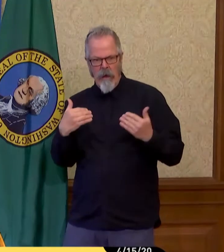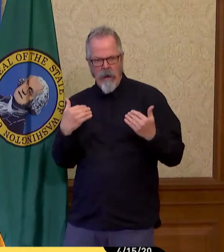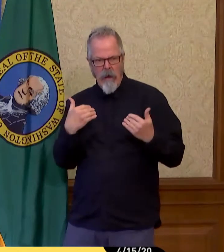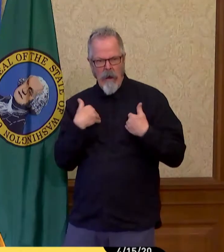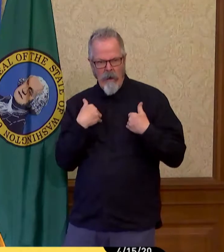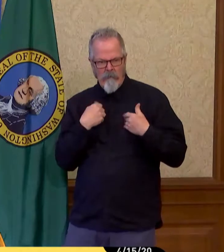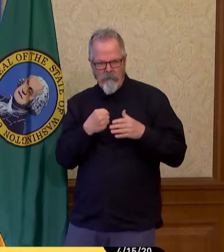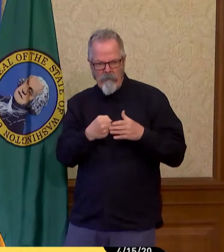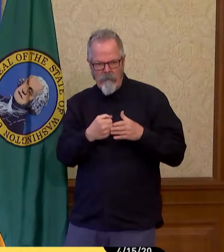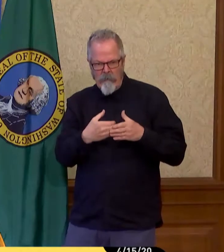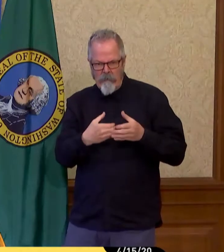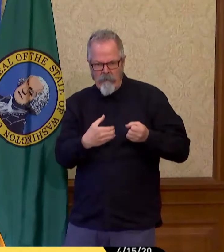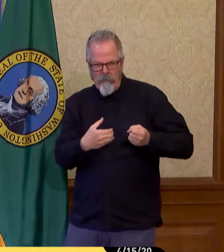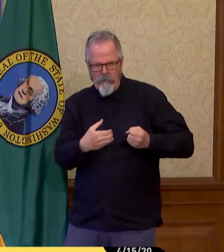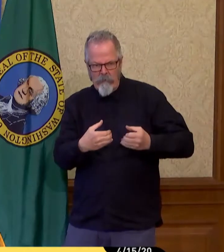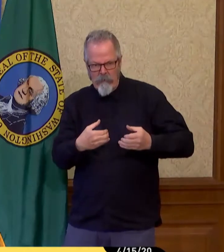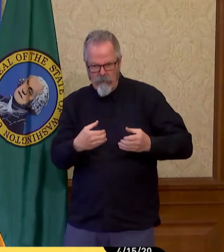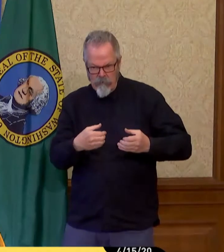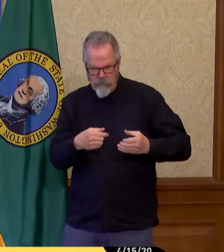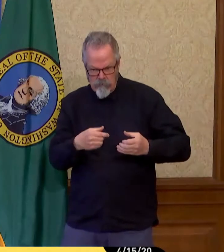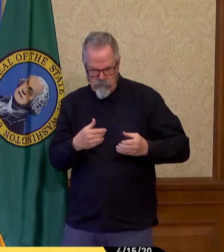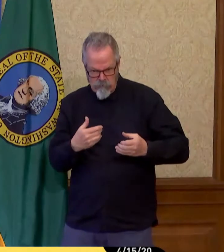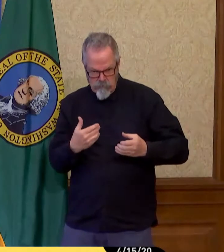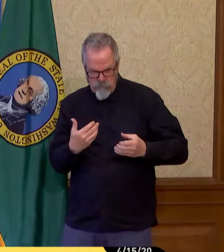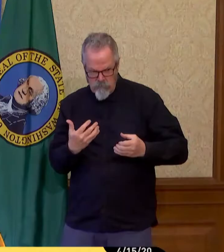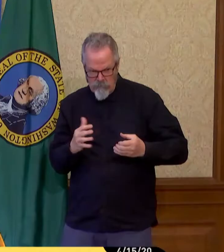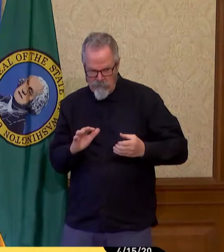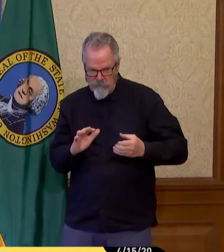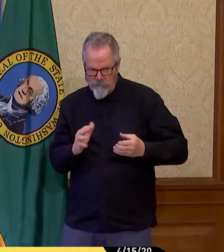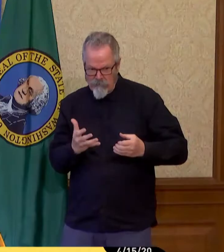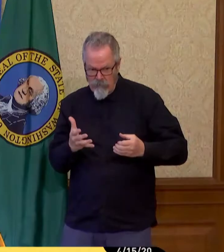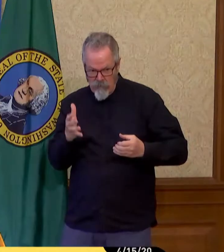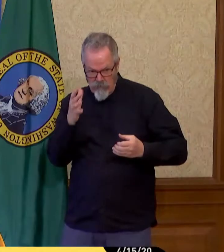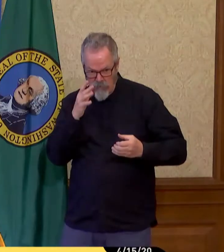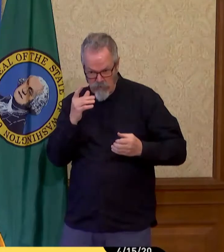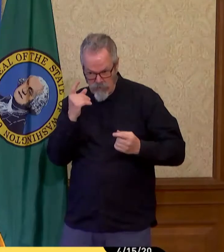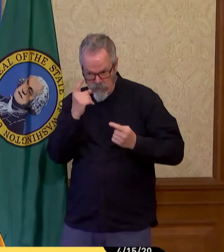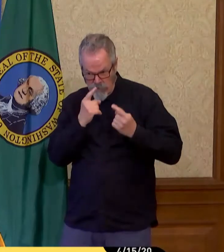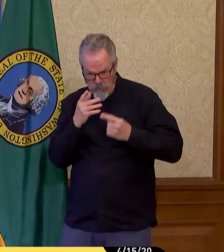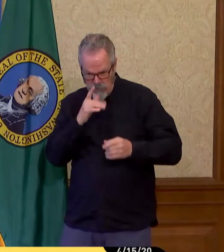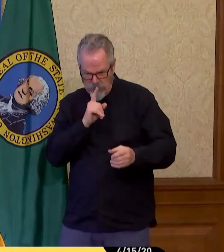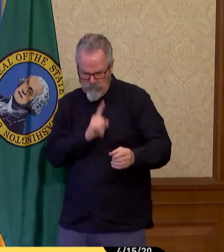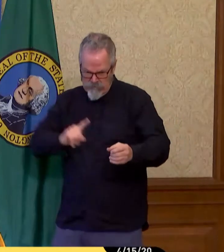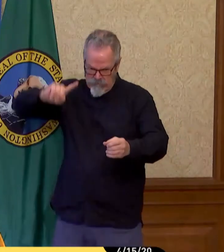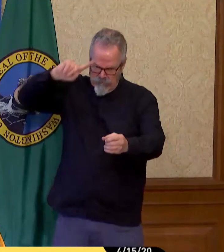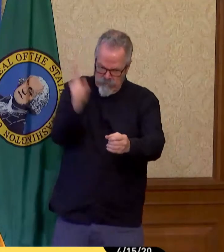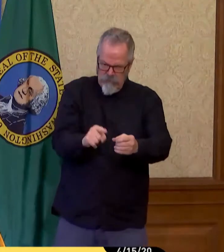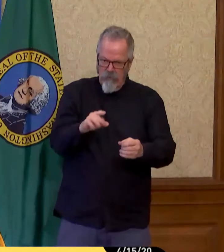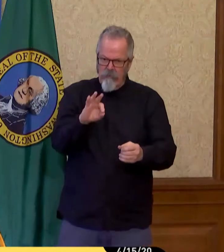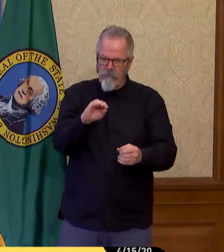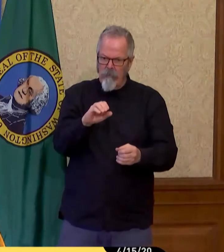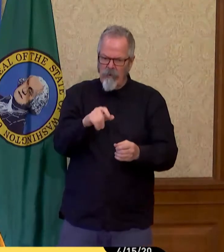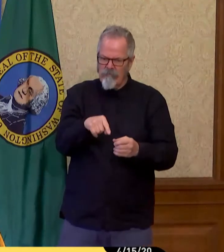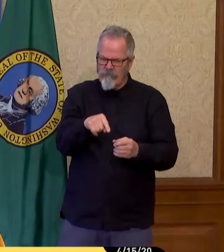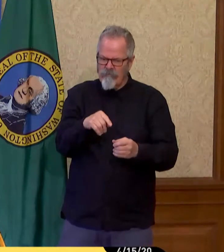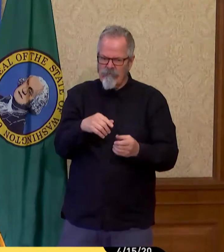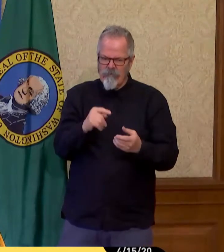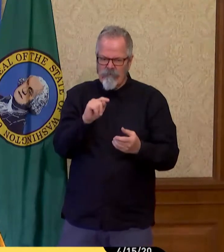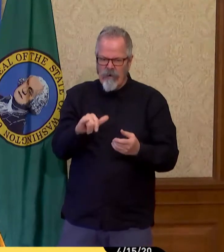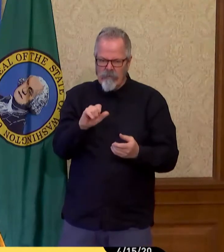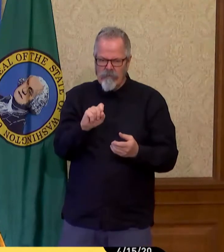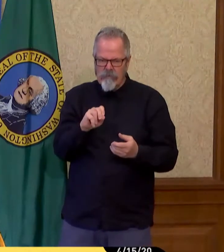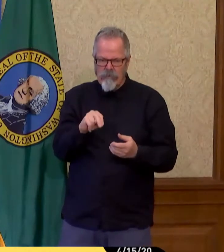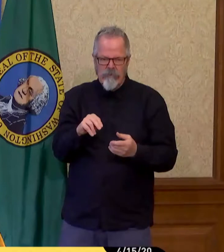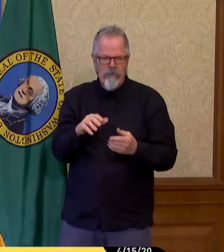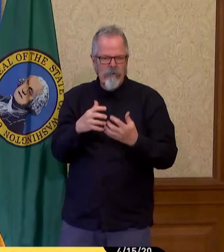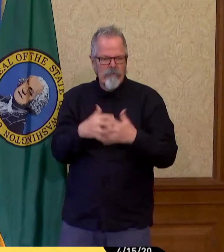plant. I'll have to ask somebody to give me a briefing on what that situation is. I believe it is possible under the governor's authority, but it's not